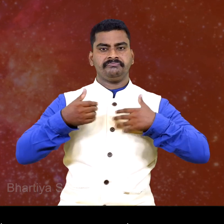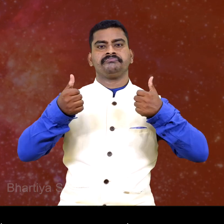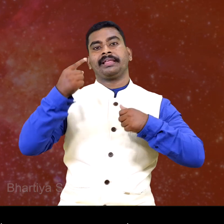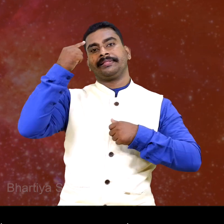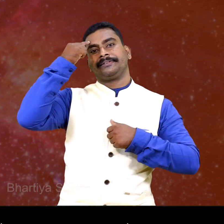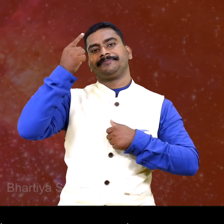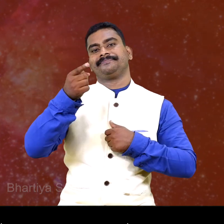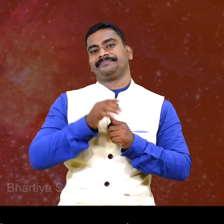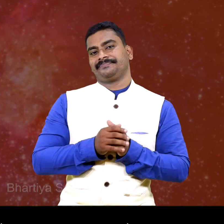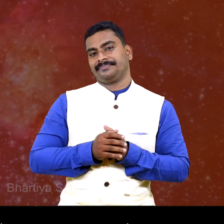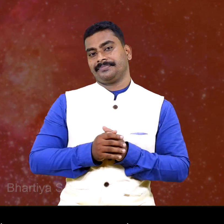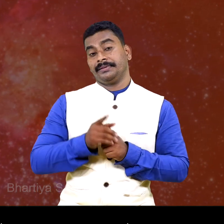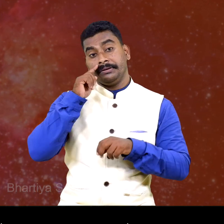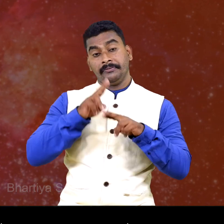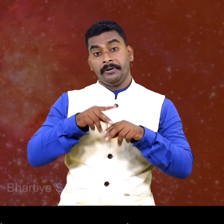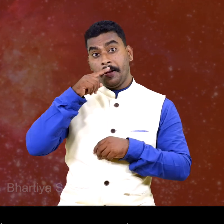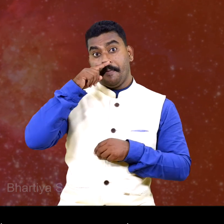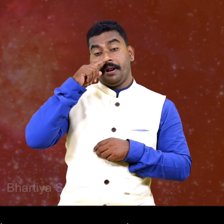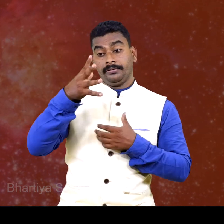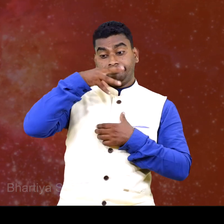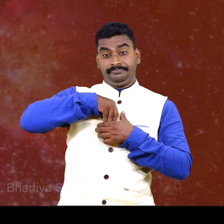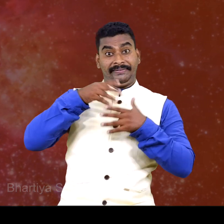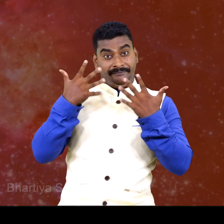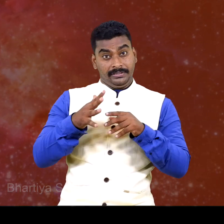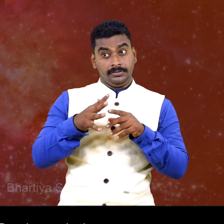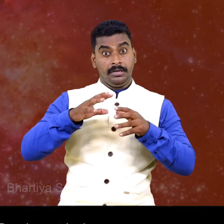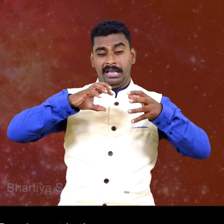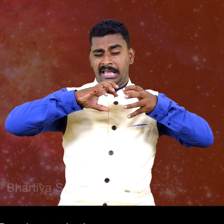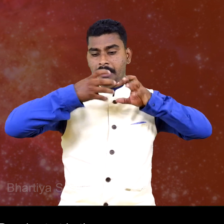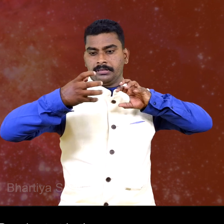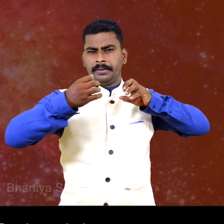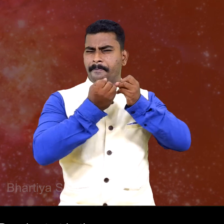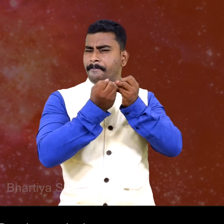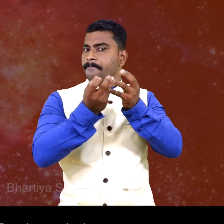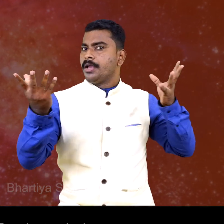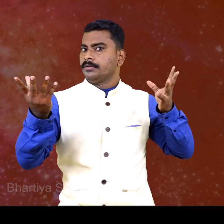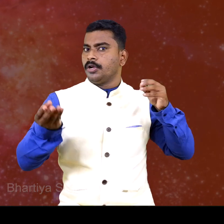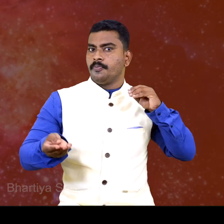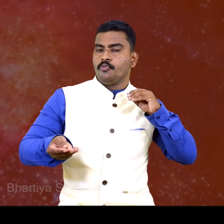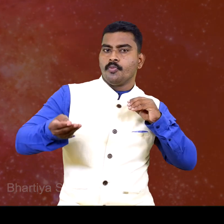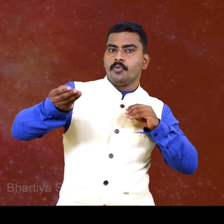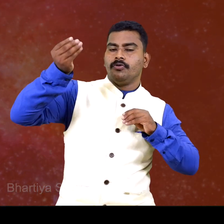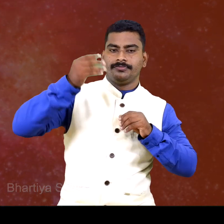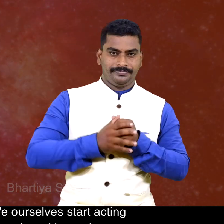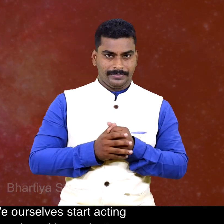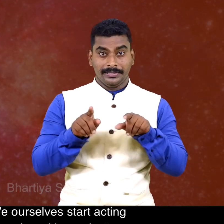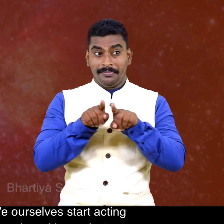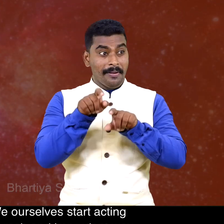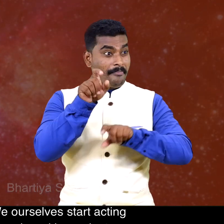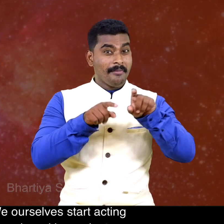Pride earns us many enemies. People start hating us. We ourselves